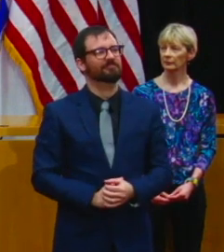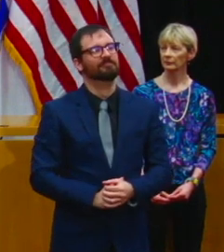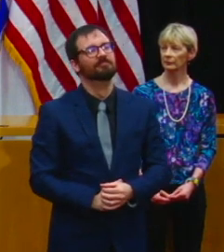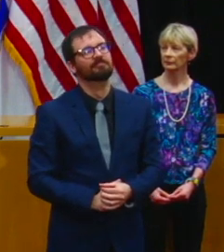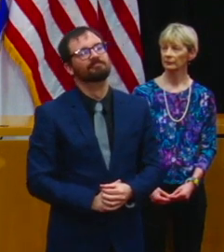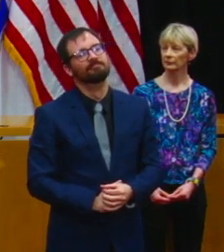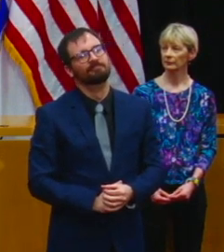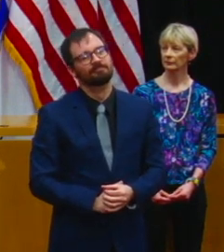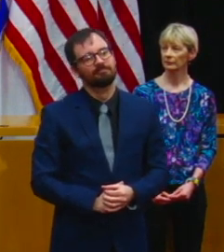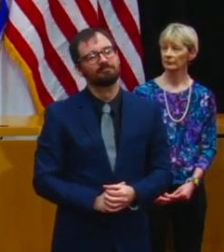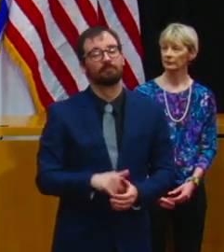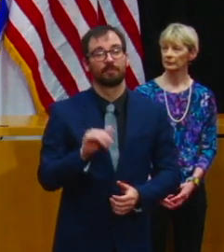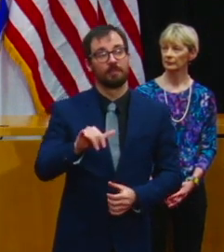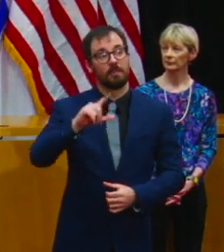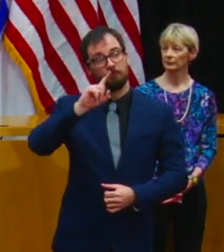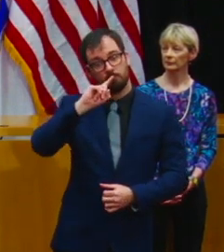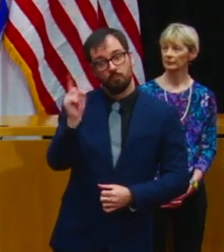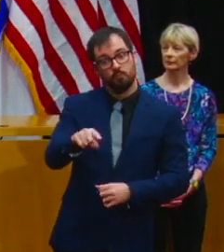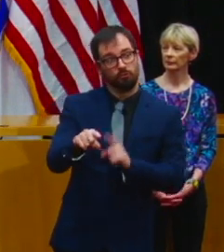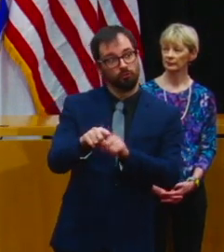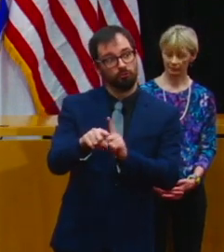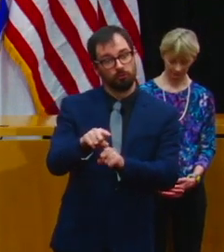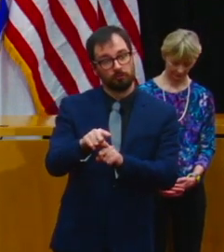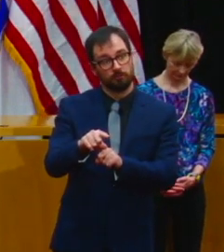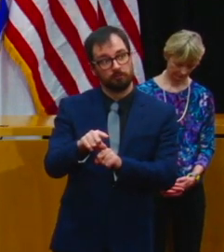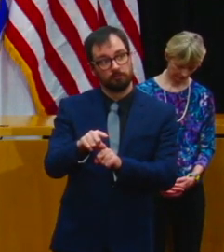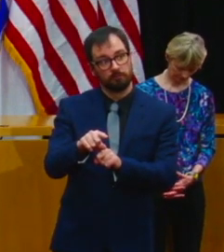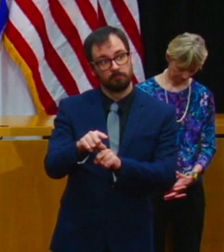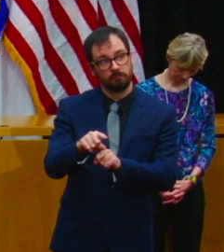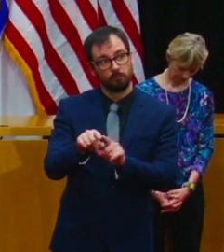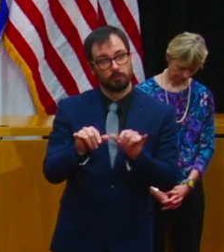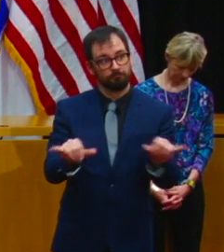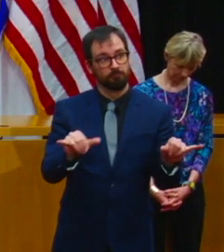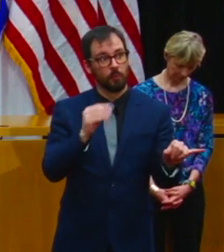orders, the messaging, the expectation,